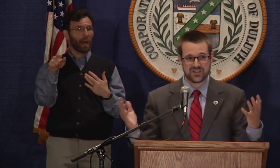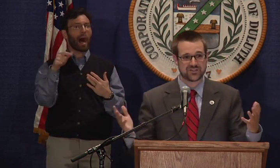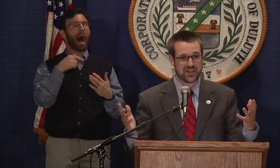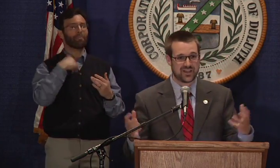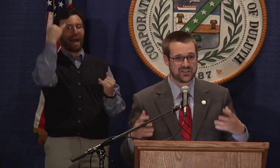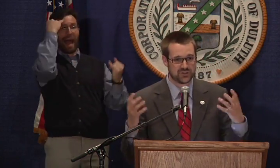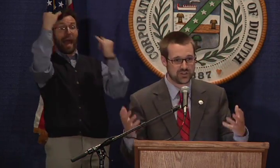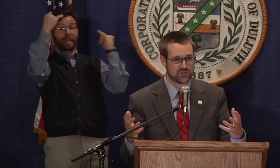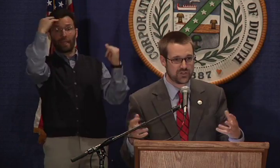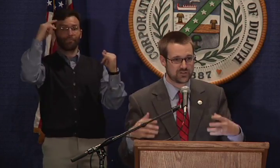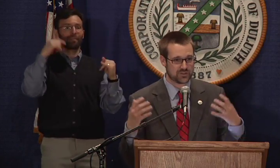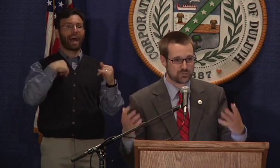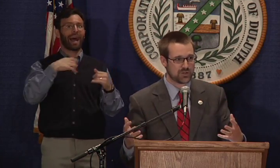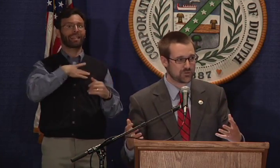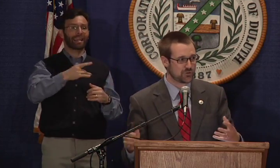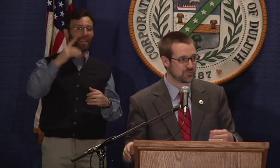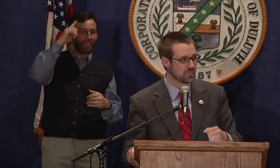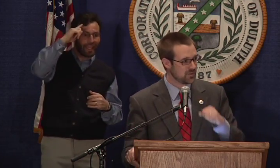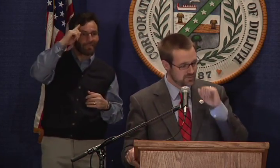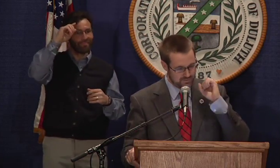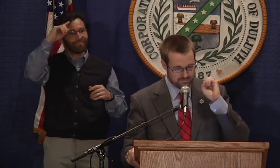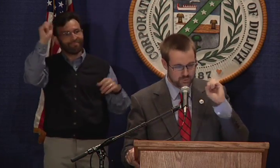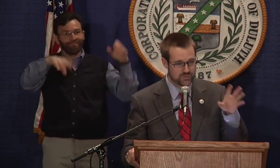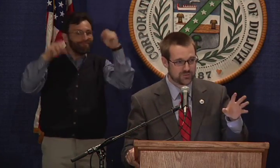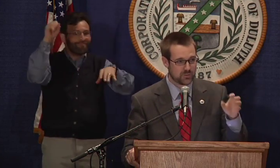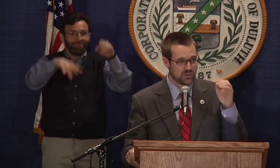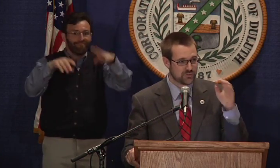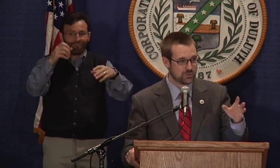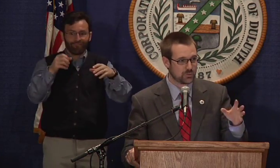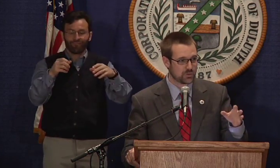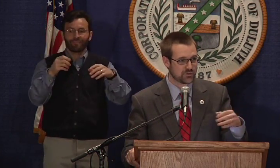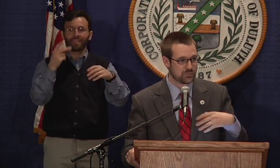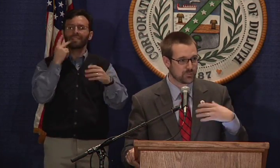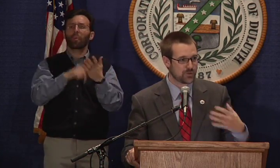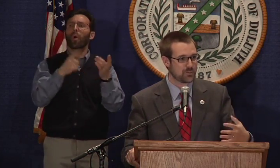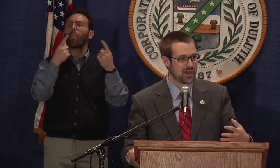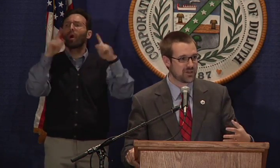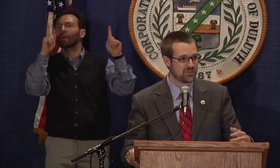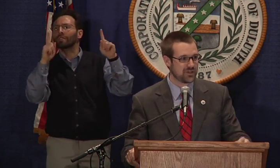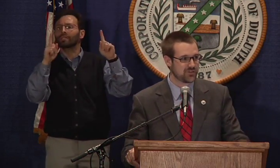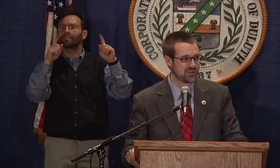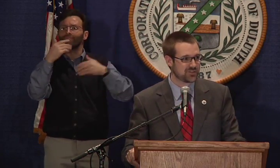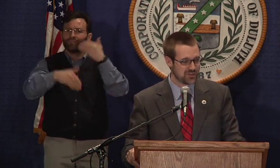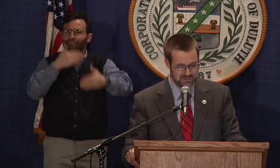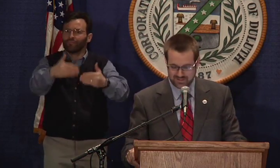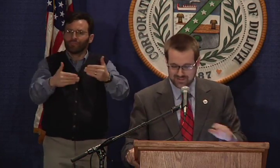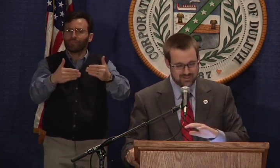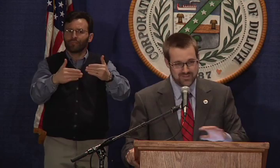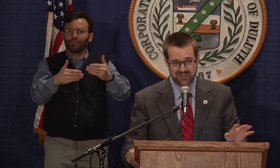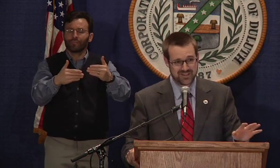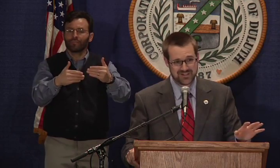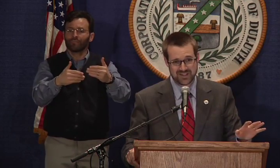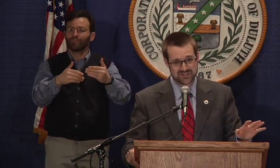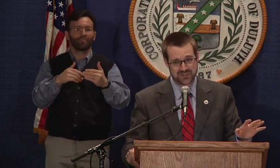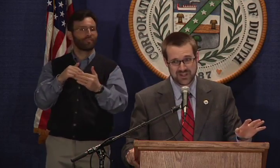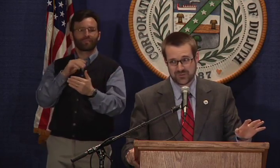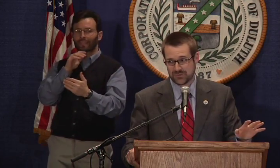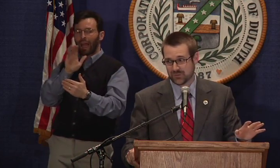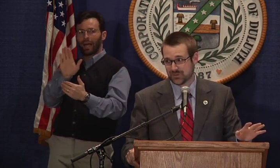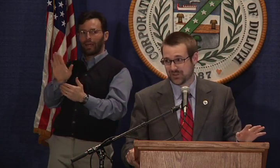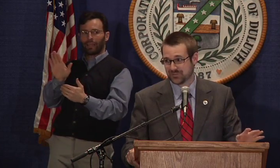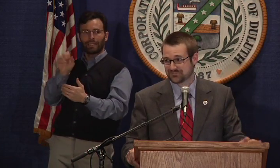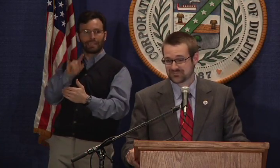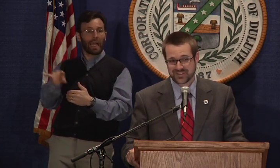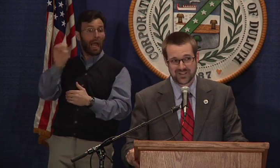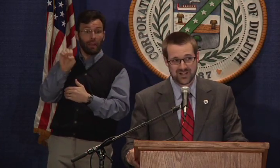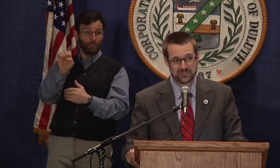of an ideas guy. I like to think of things. I like to brainstorm, throw things at a wall, see what works. I'm more pragmatic in that sense. That's not Don's style, if you